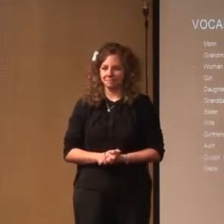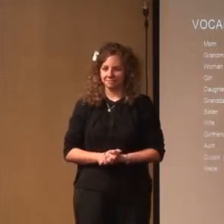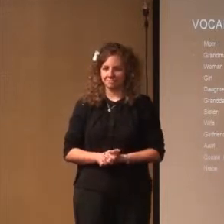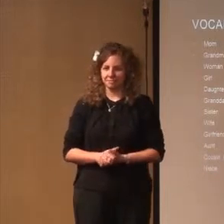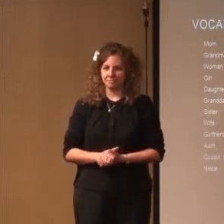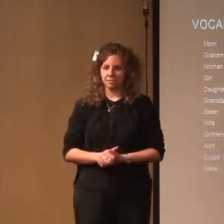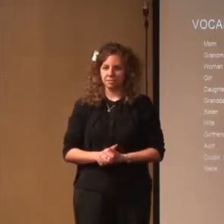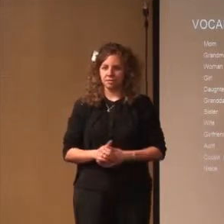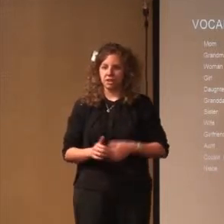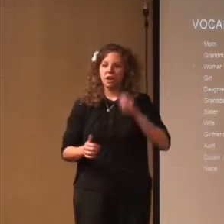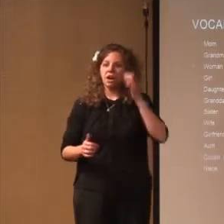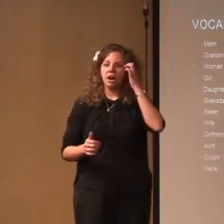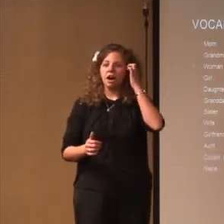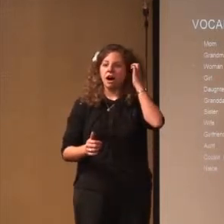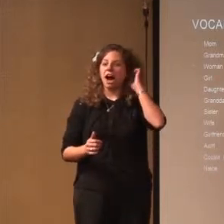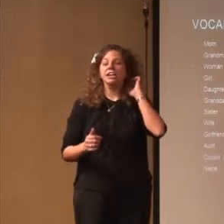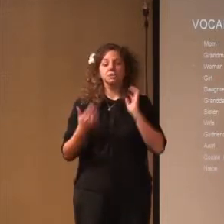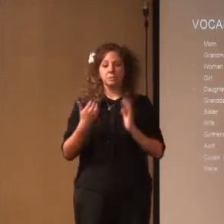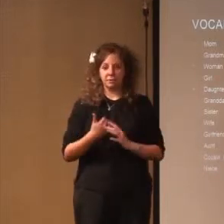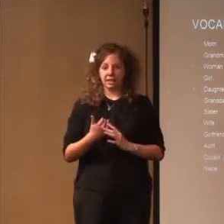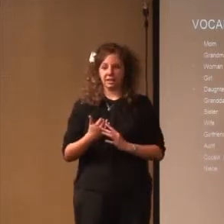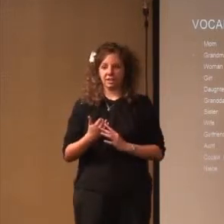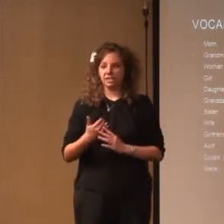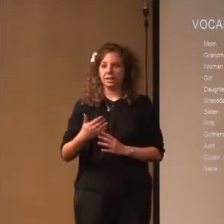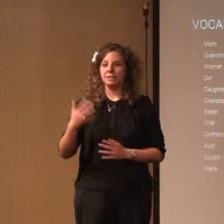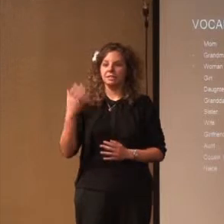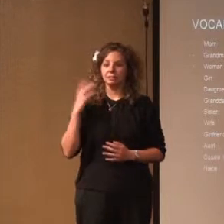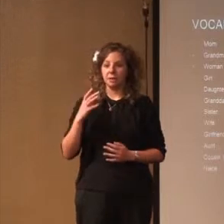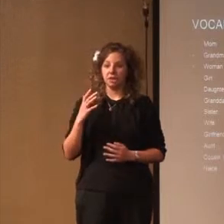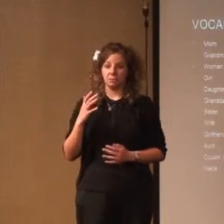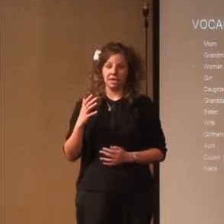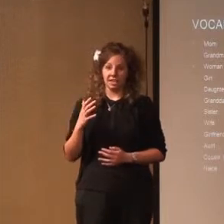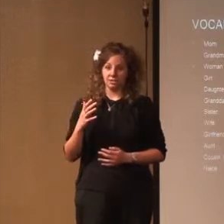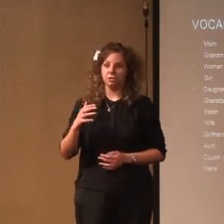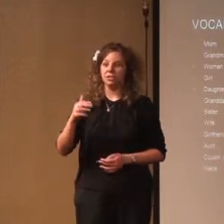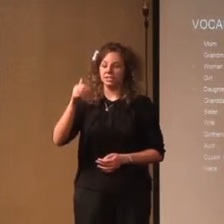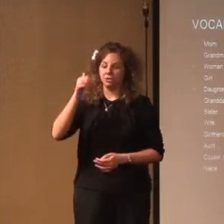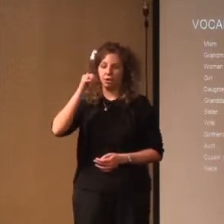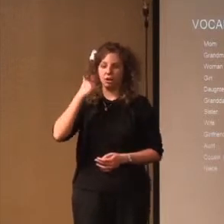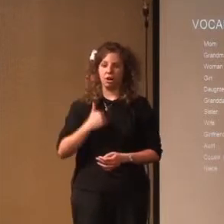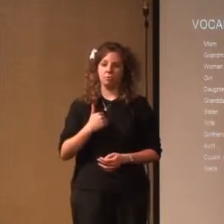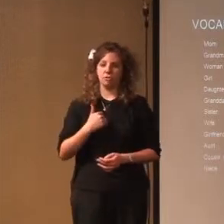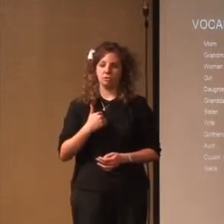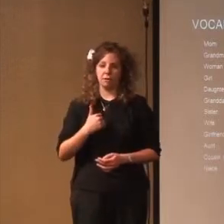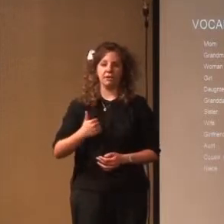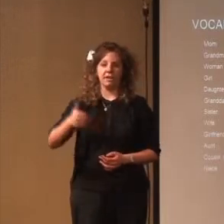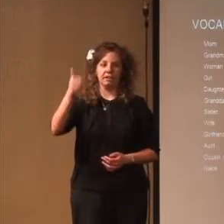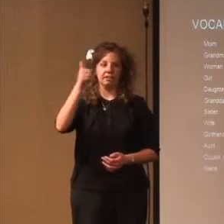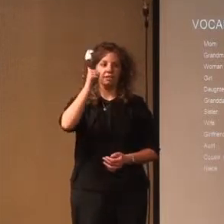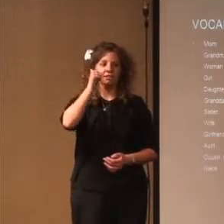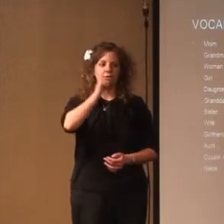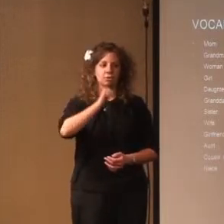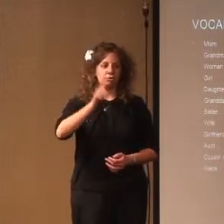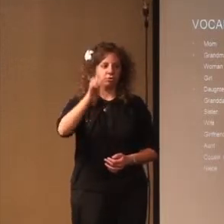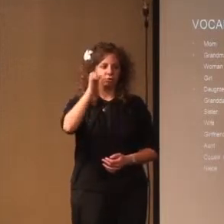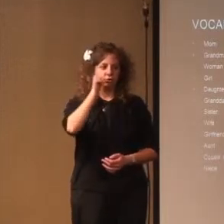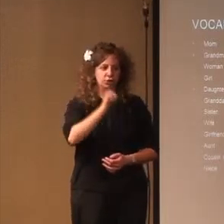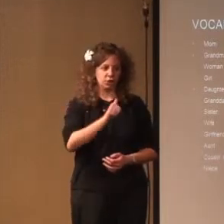always use right hand because you... I use my right hand all the time because it's my dominant hand. So yes, so I'll always use my right hand. So